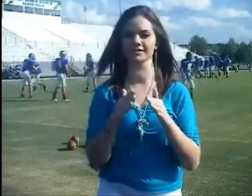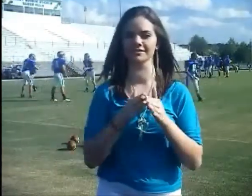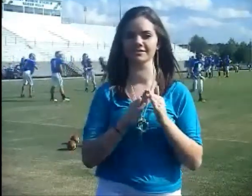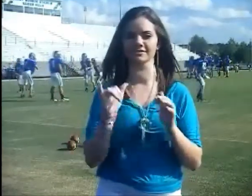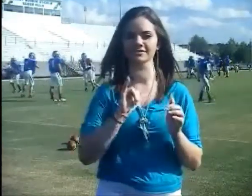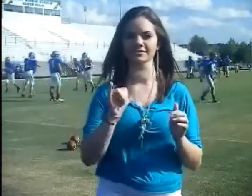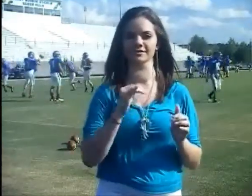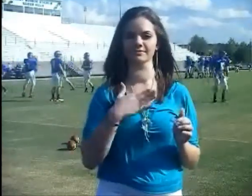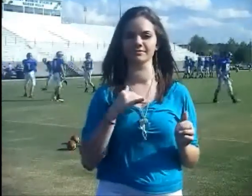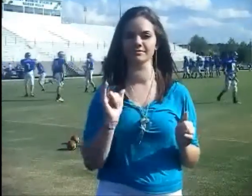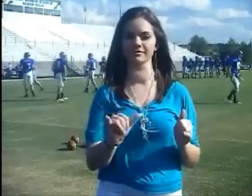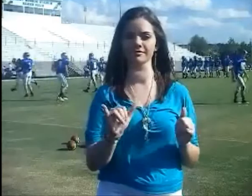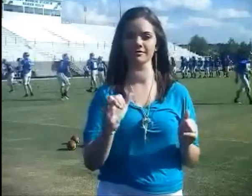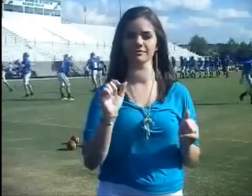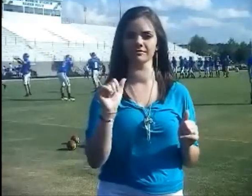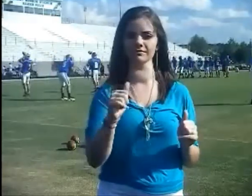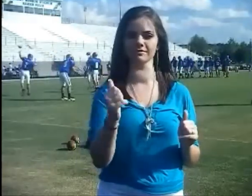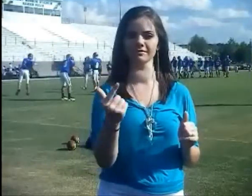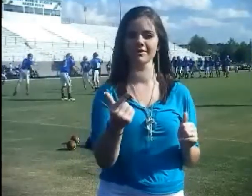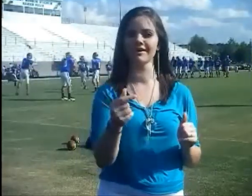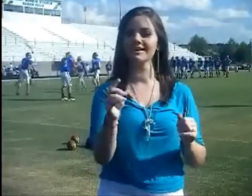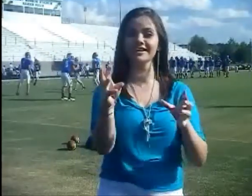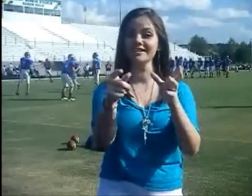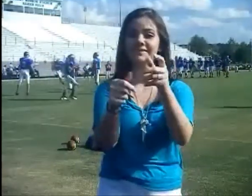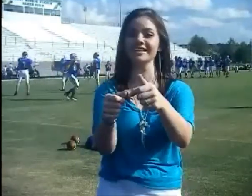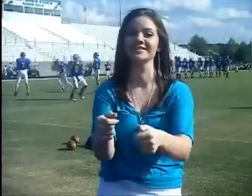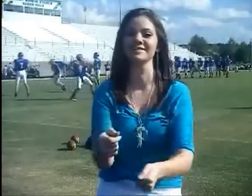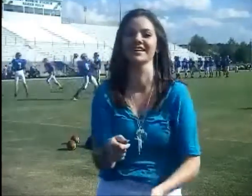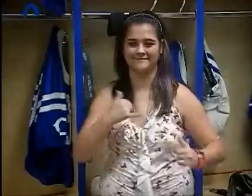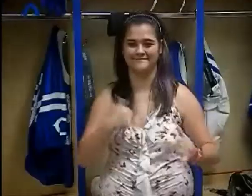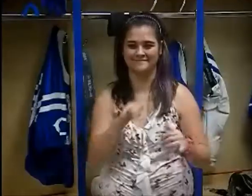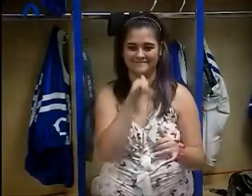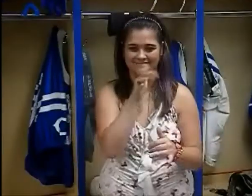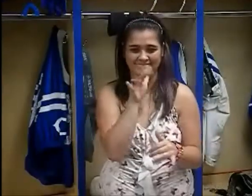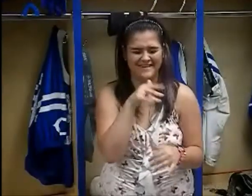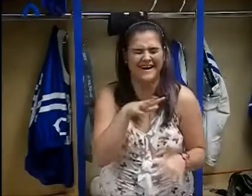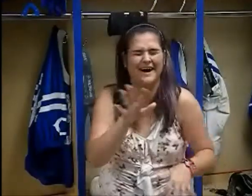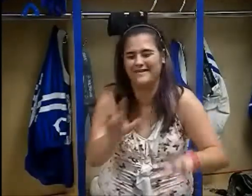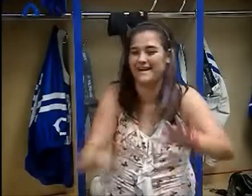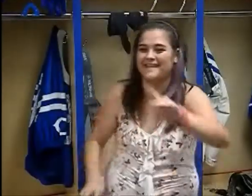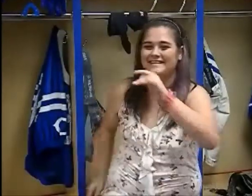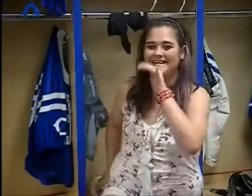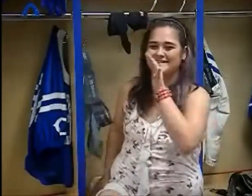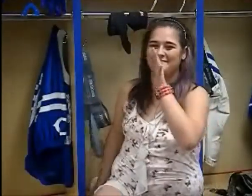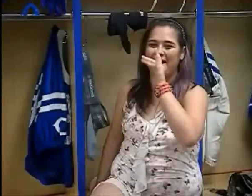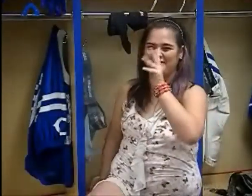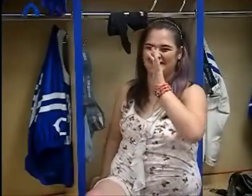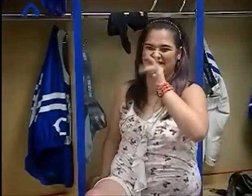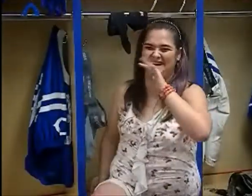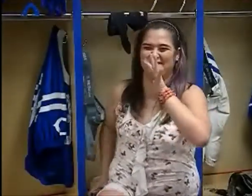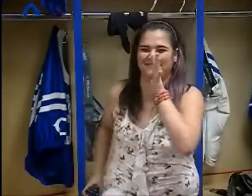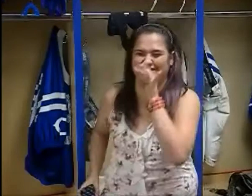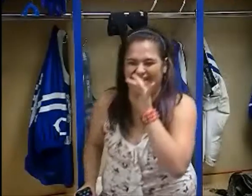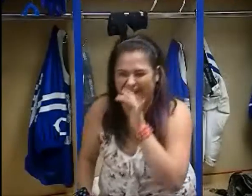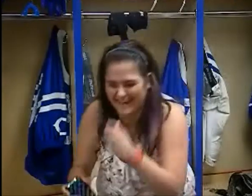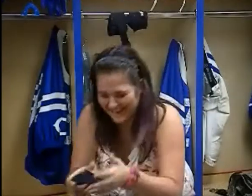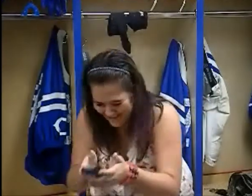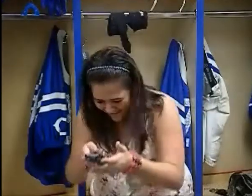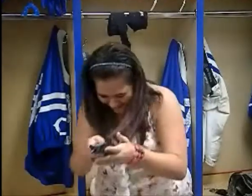business, man Watch your mouth Before I have to knock that loud mouth out I'm tired of talking, man Y'all ain't listen Hold on, I think I did mom Did I